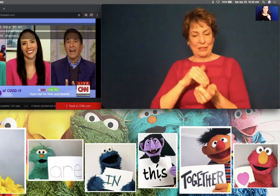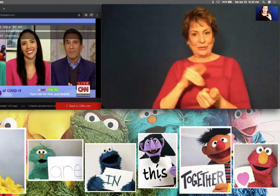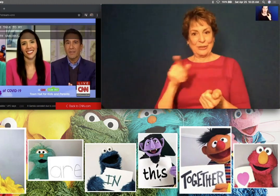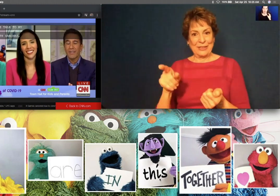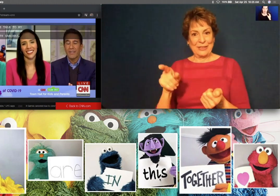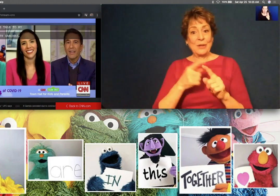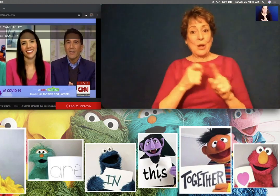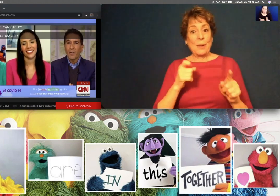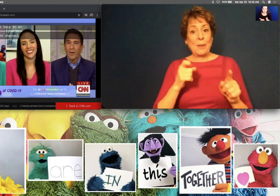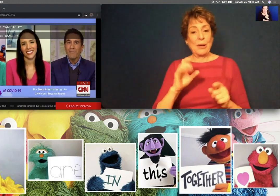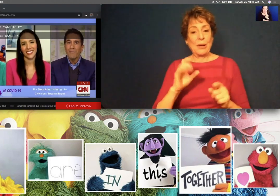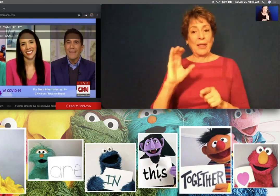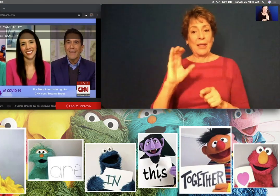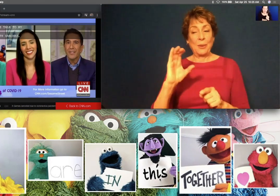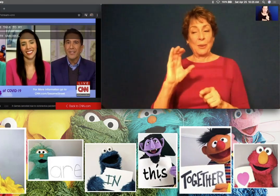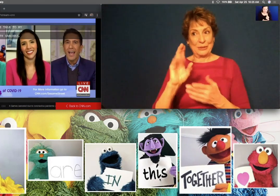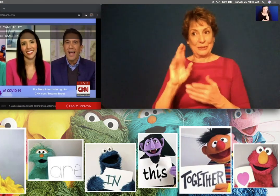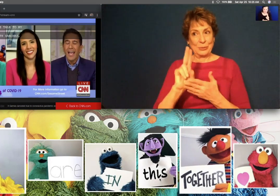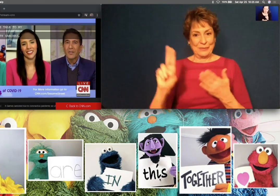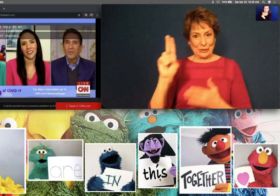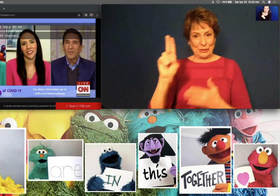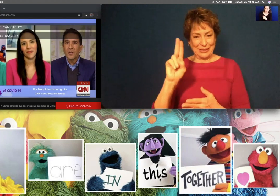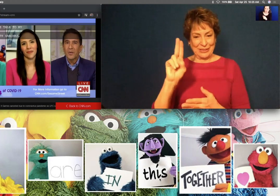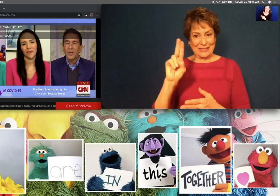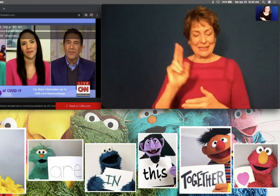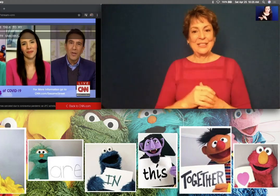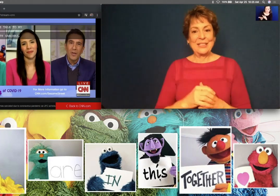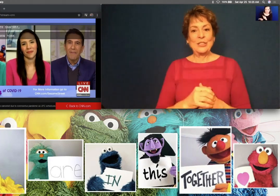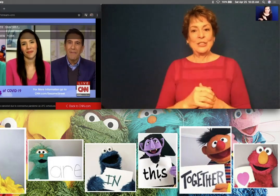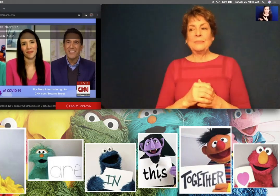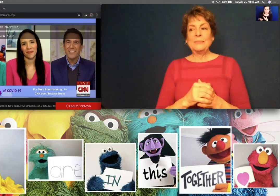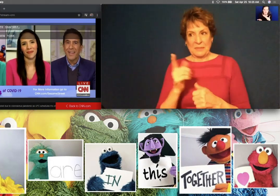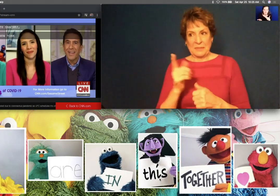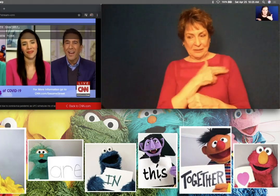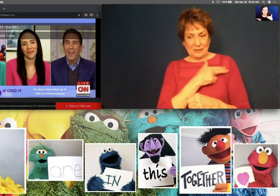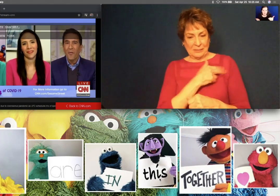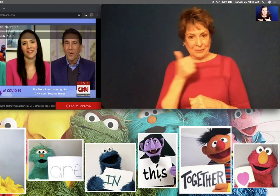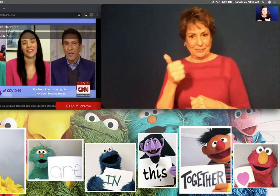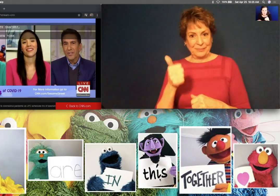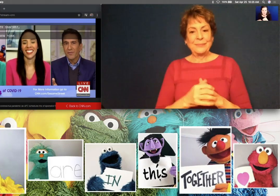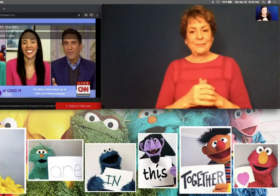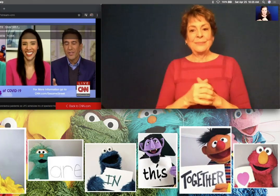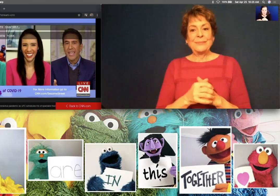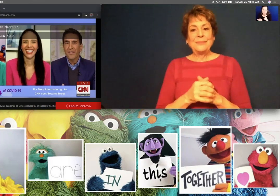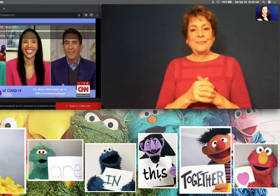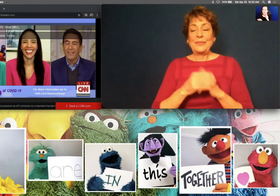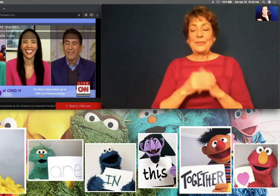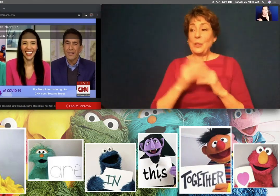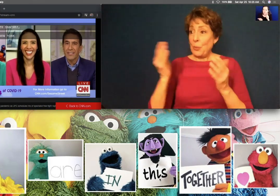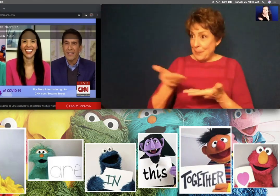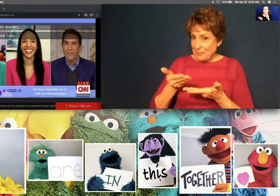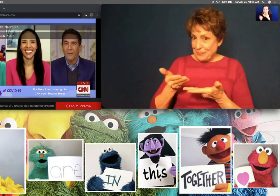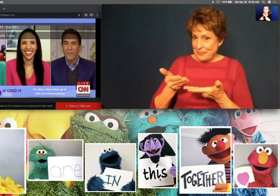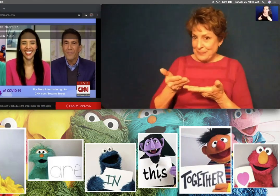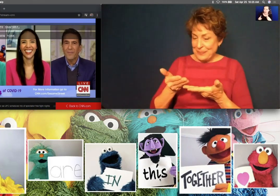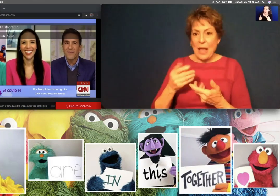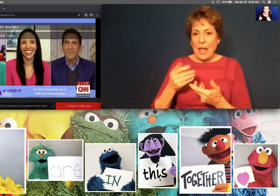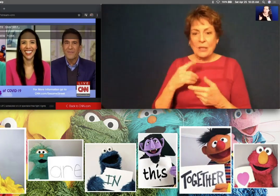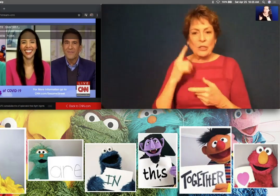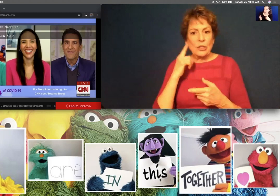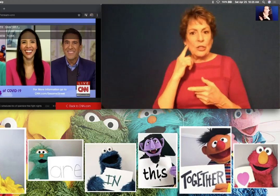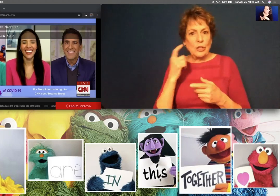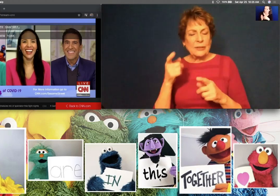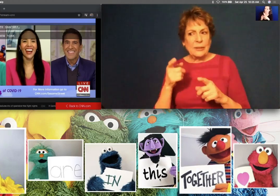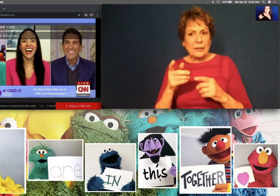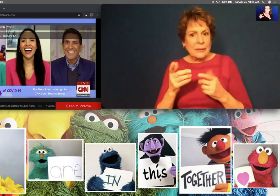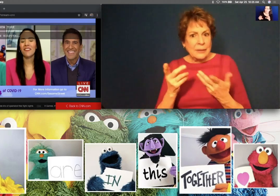Borracho Sanchez, a pediatrician, that's a kid's doctor, from Columbia University, New York Presbyterian Hospital.